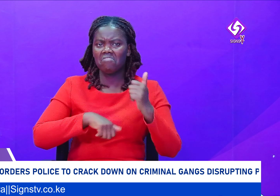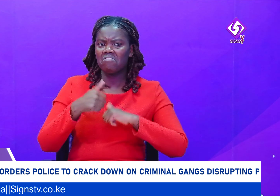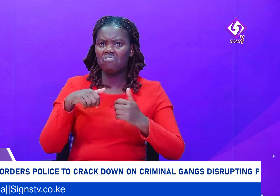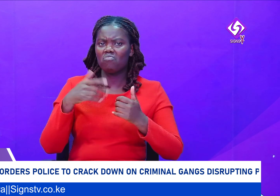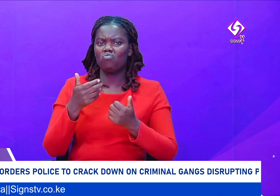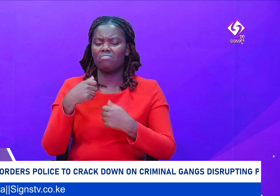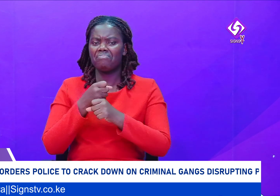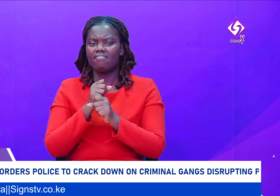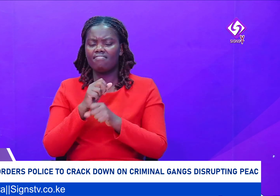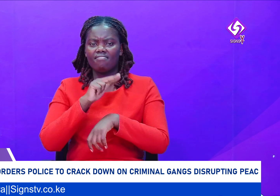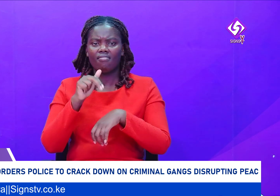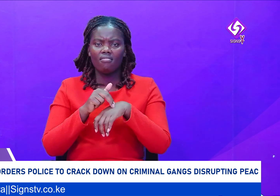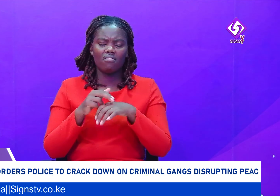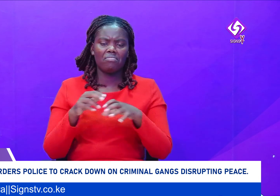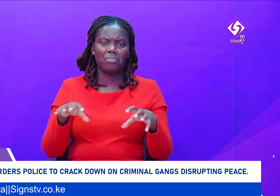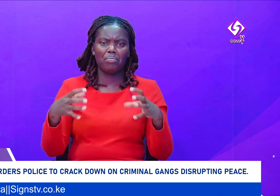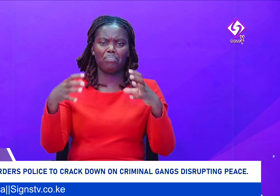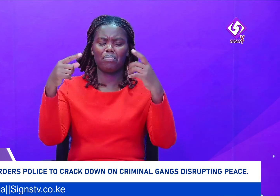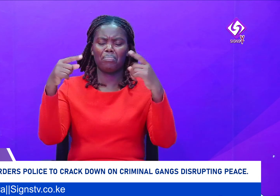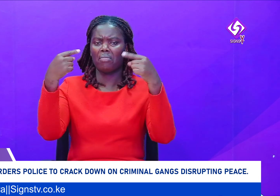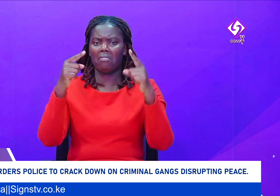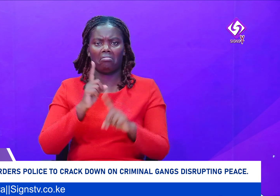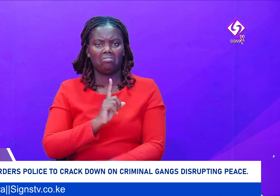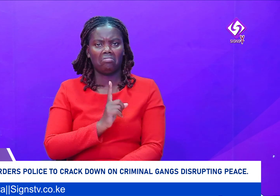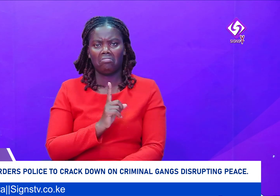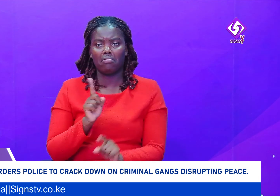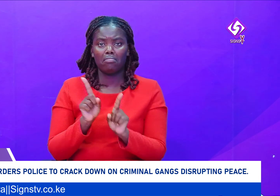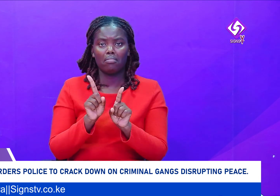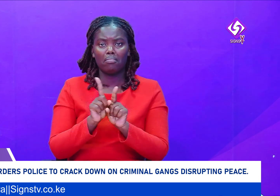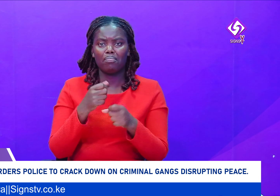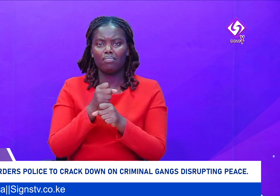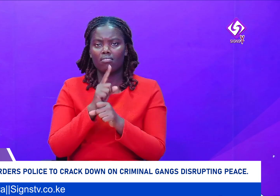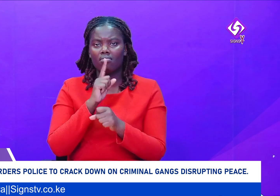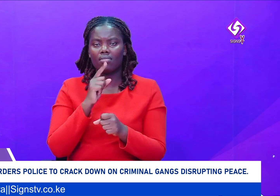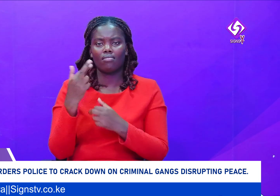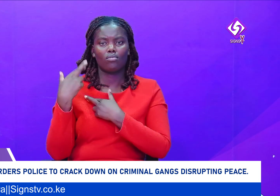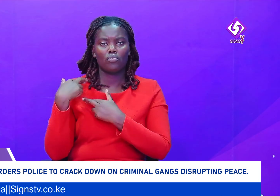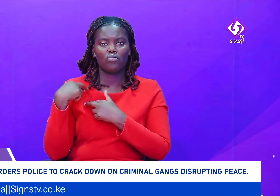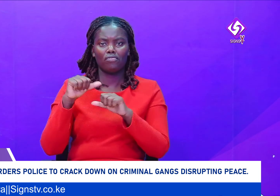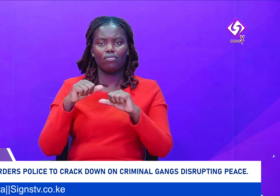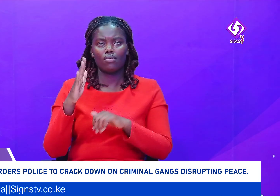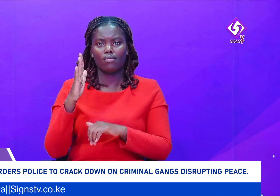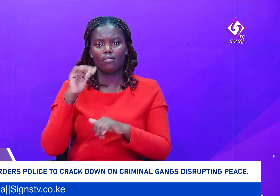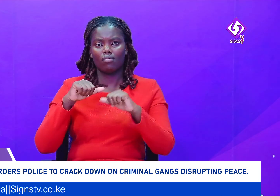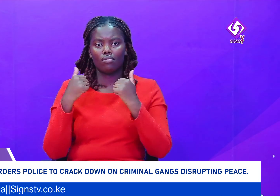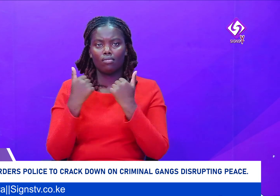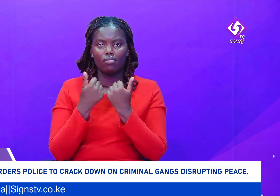undermine national stability, underscoring the role of security agencies in enforcing the law across